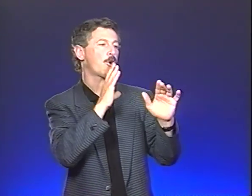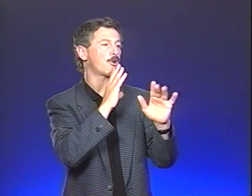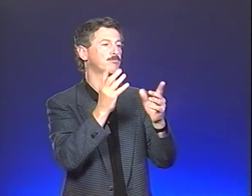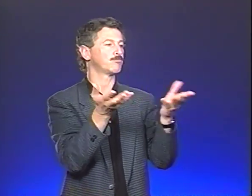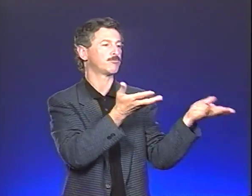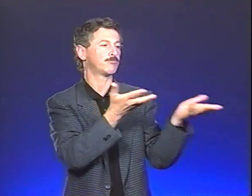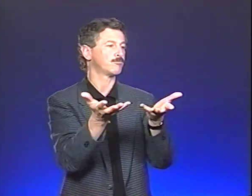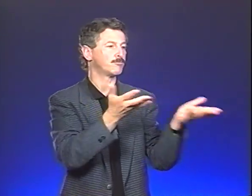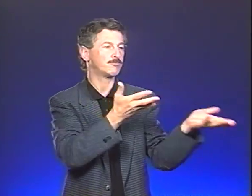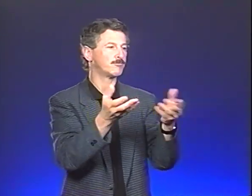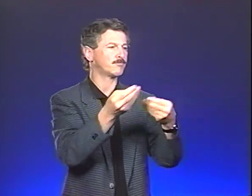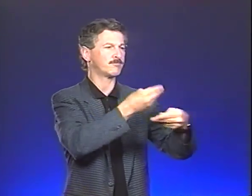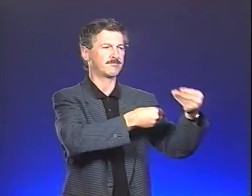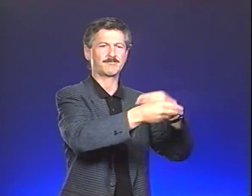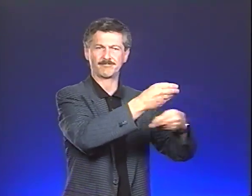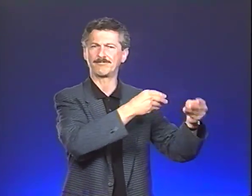A girl and a boy can communicate with each other.